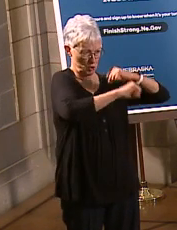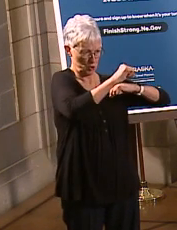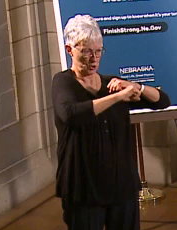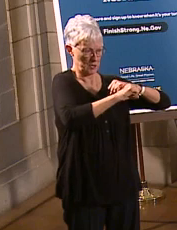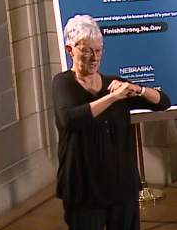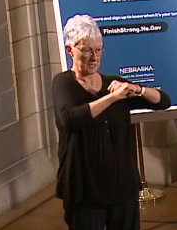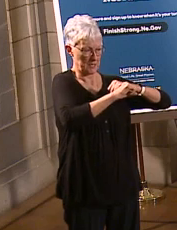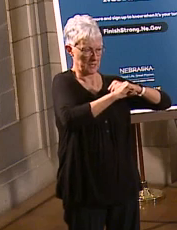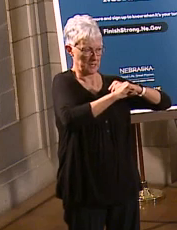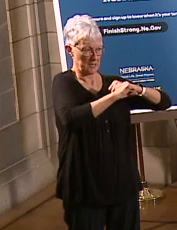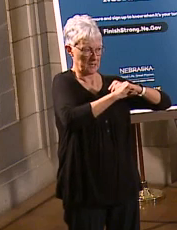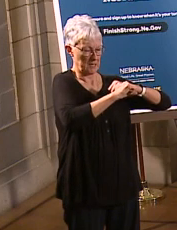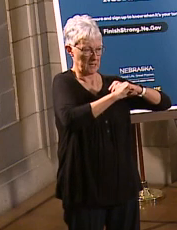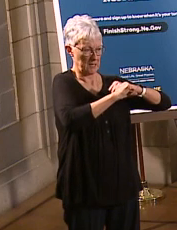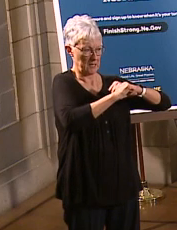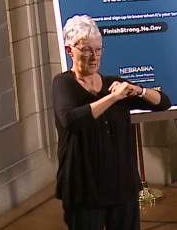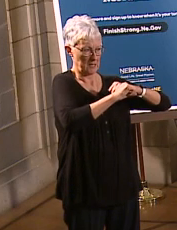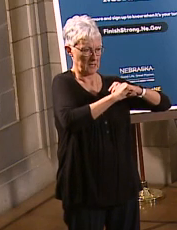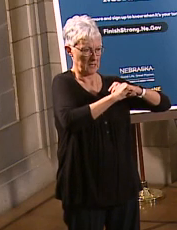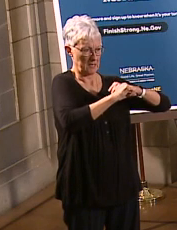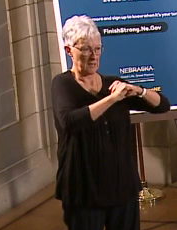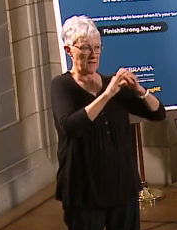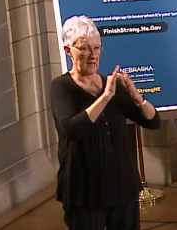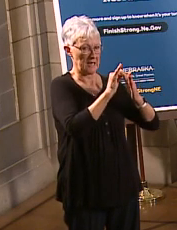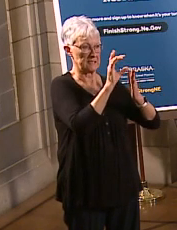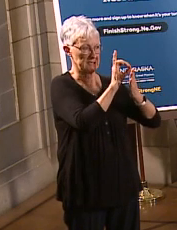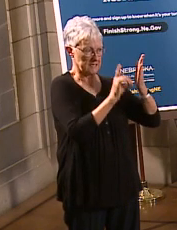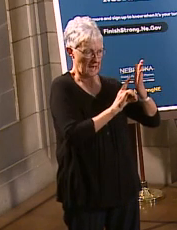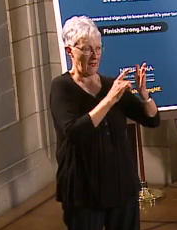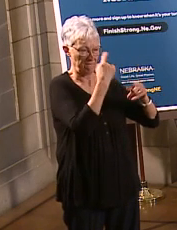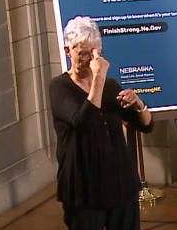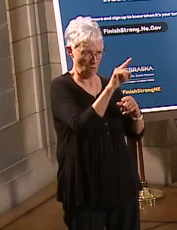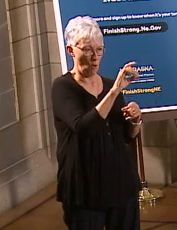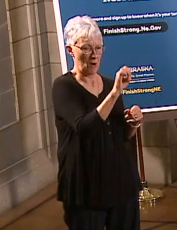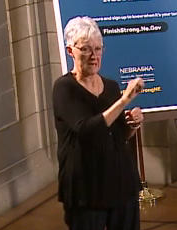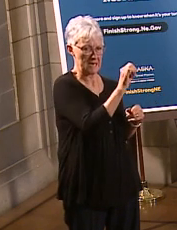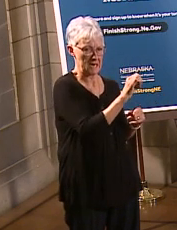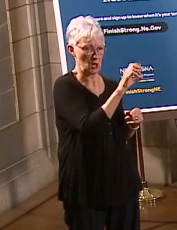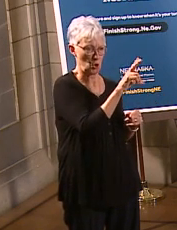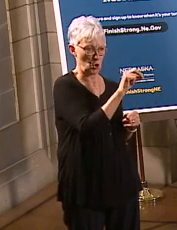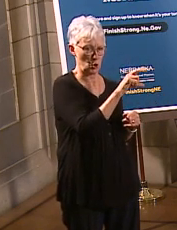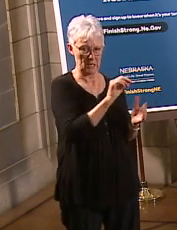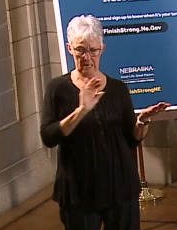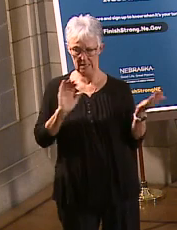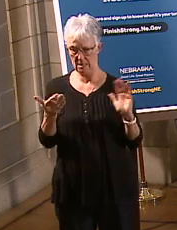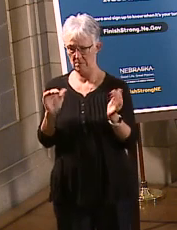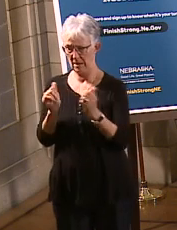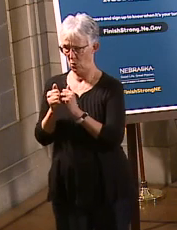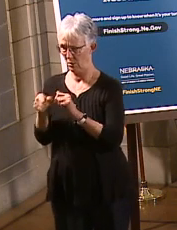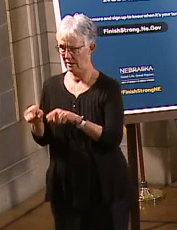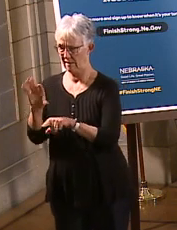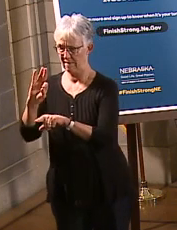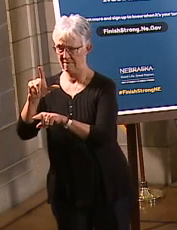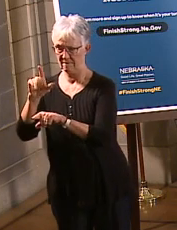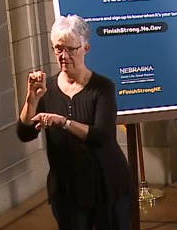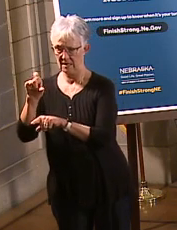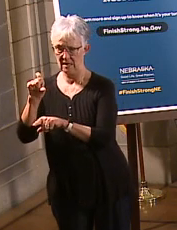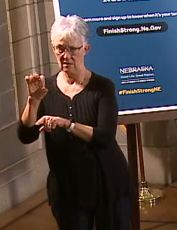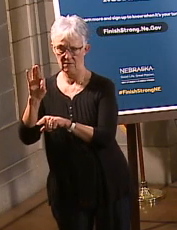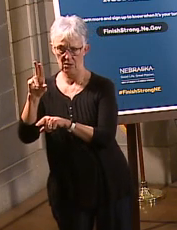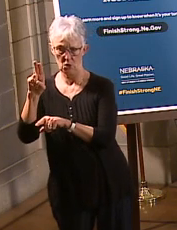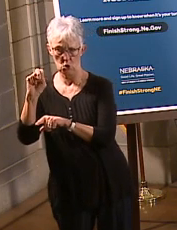designed specifically for E30 and what they're doing with flex fuels vehicles right now? Did I understand the question correctly? Flex fuel vehicles